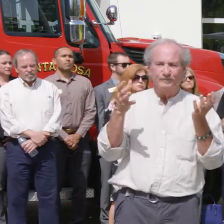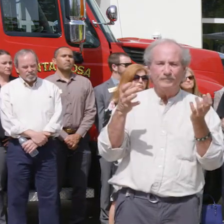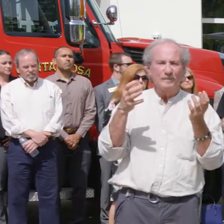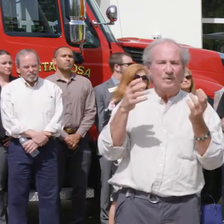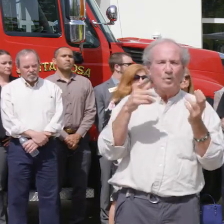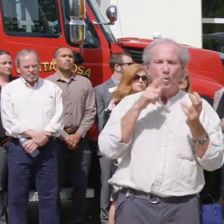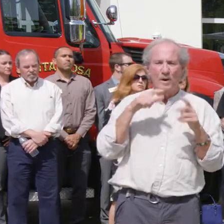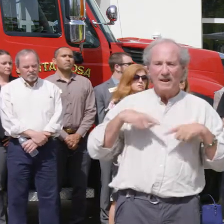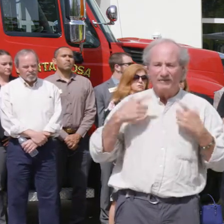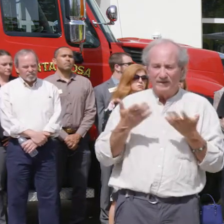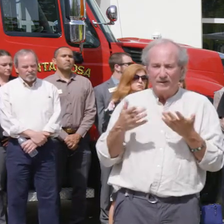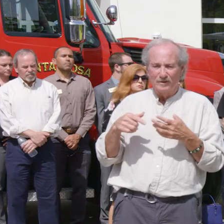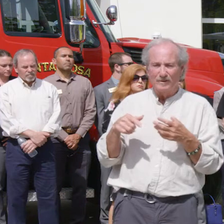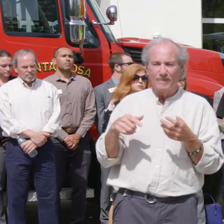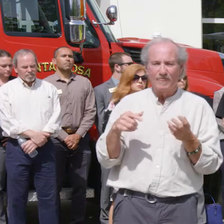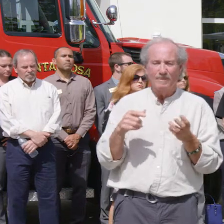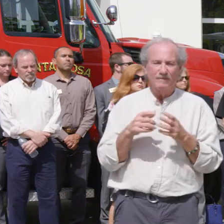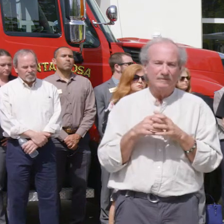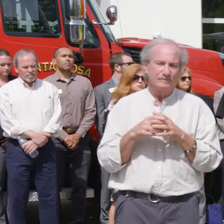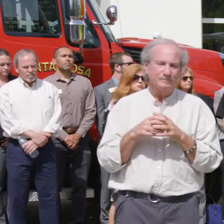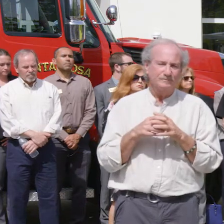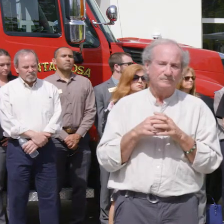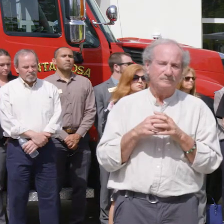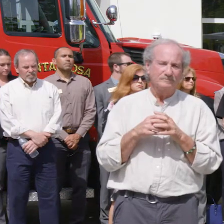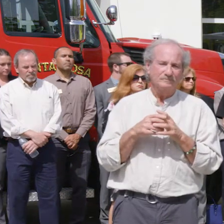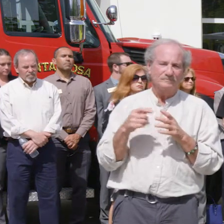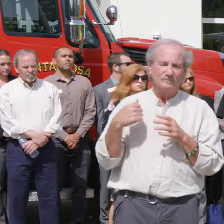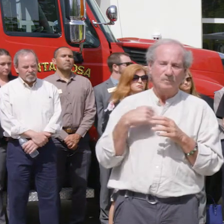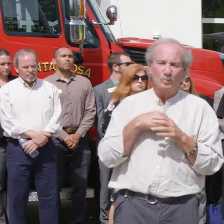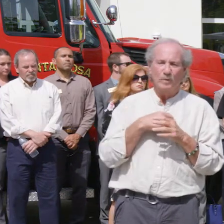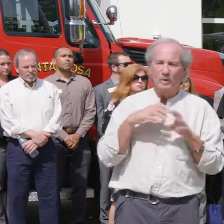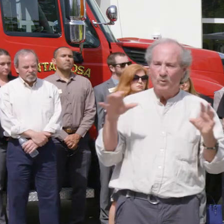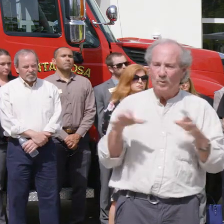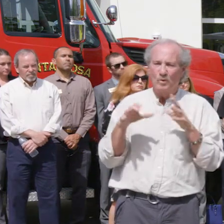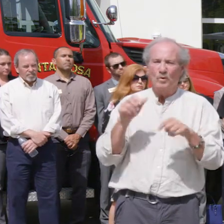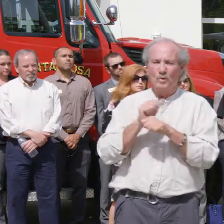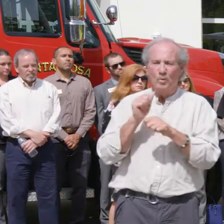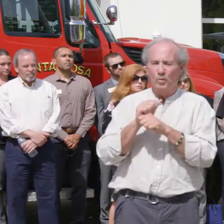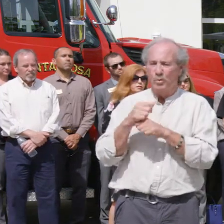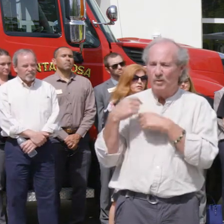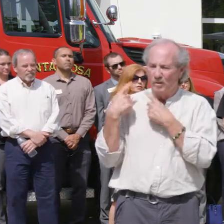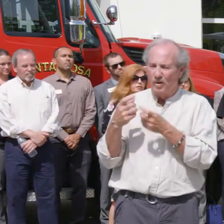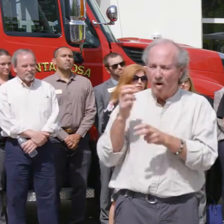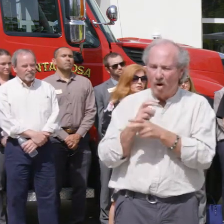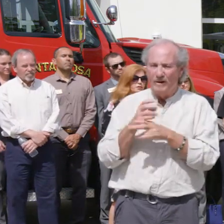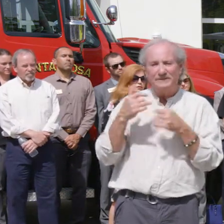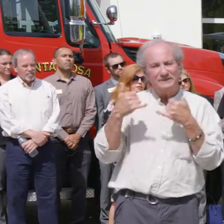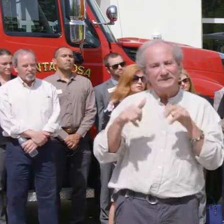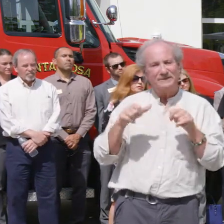residents of these communities. We did a lot of good work. The work still continues,